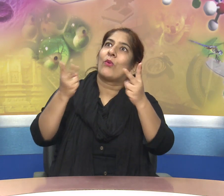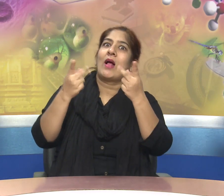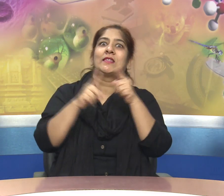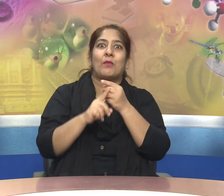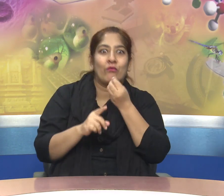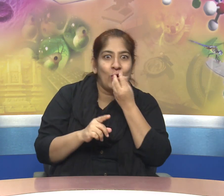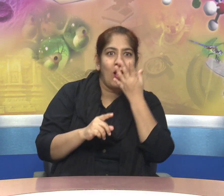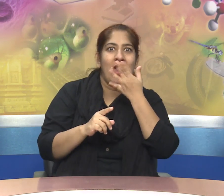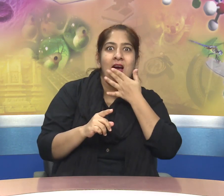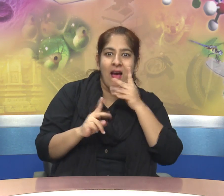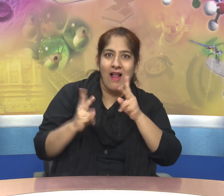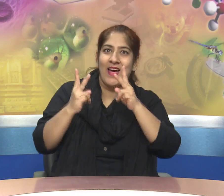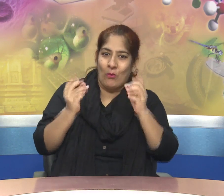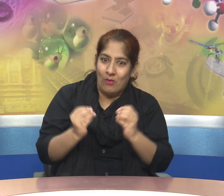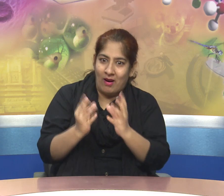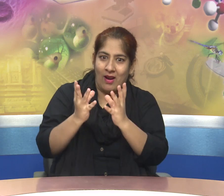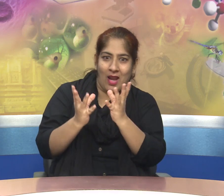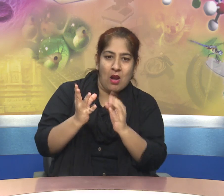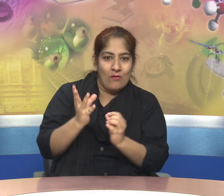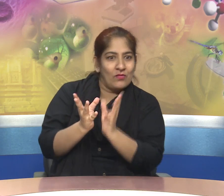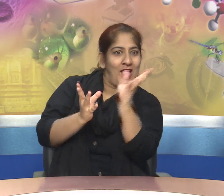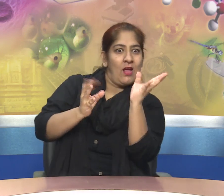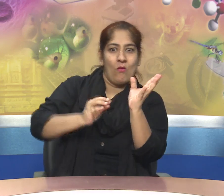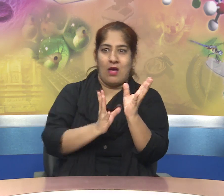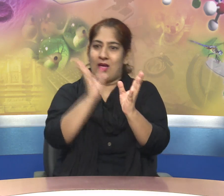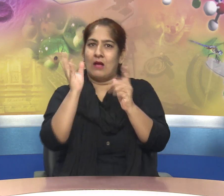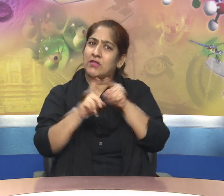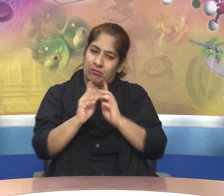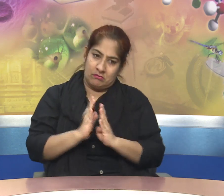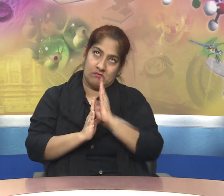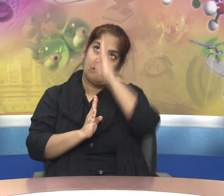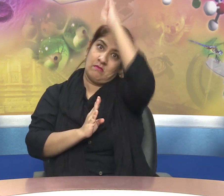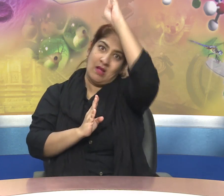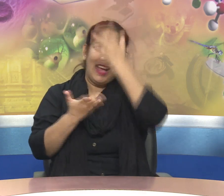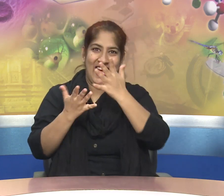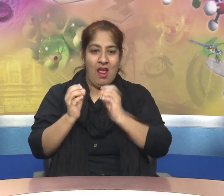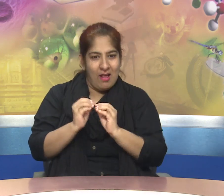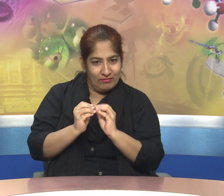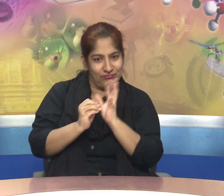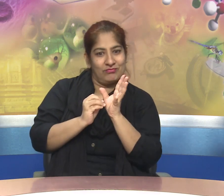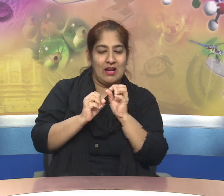Like there are different flowers and flower has different branches. It moves in the upward